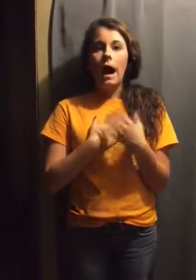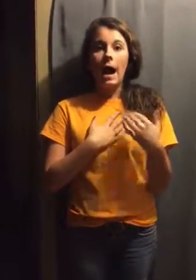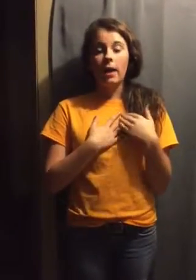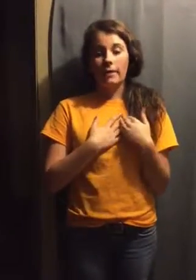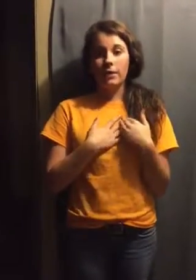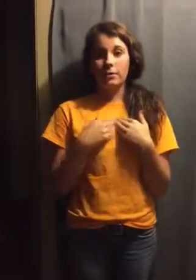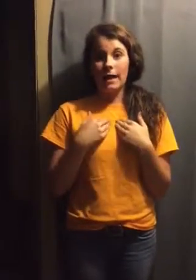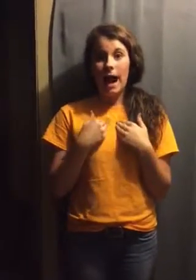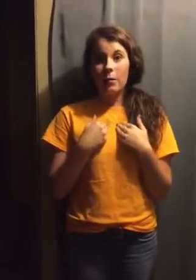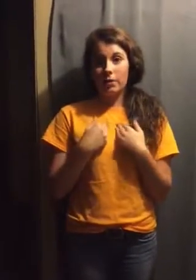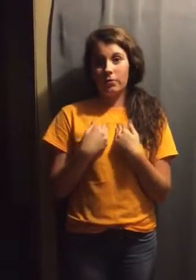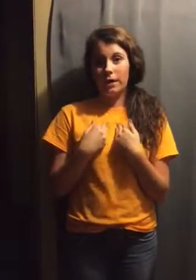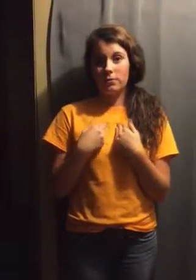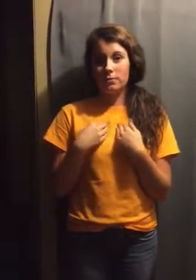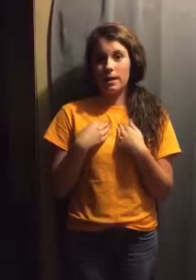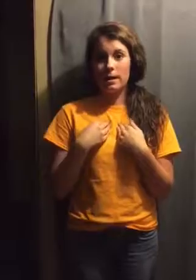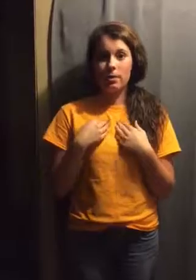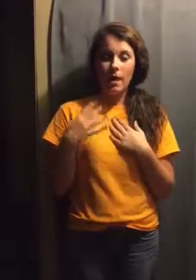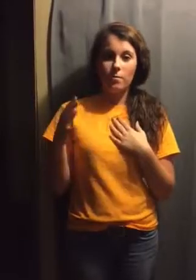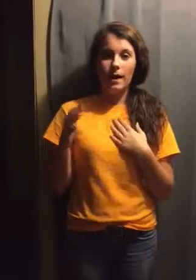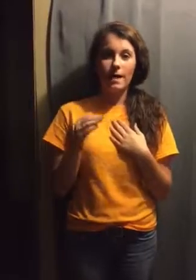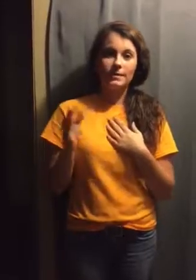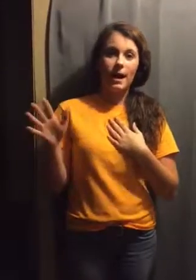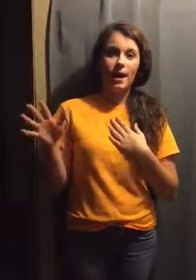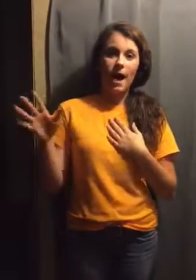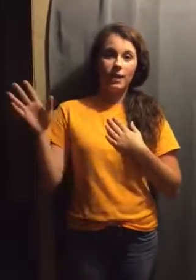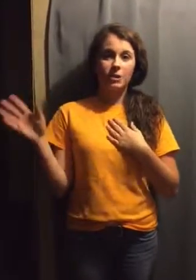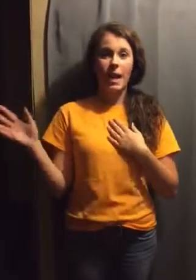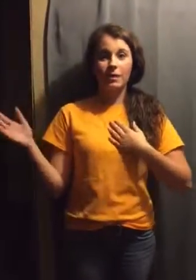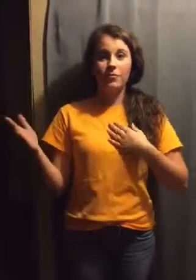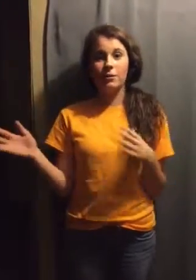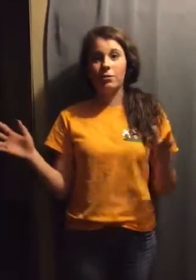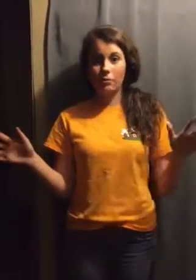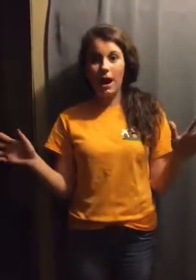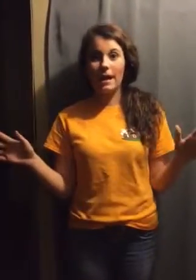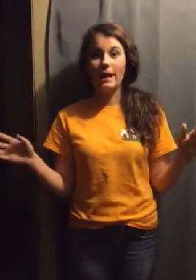I like flannels. I wear flannels. I know that everybody has that hashtag Flannel Friday.